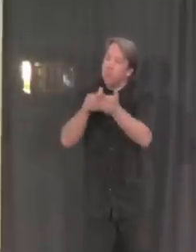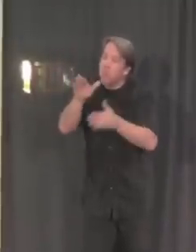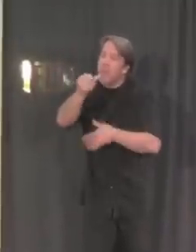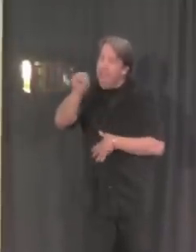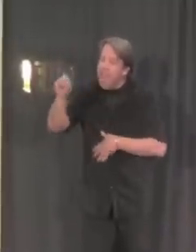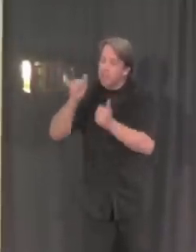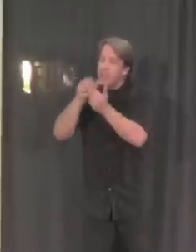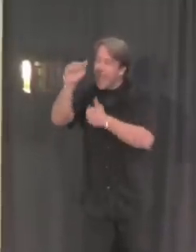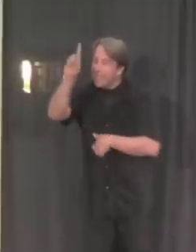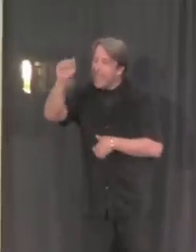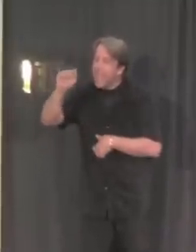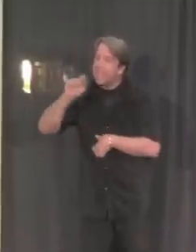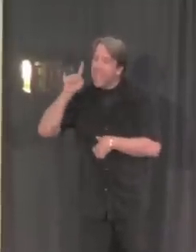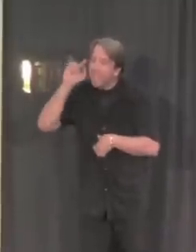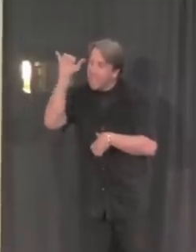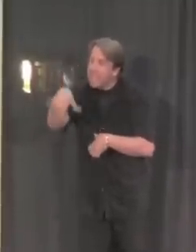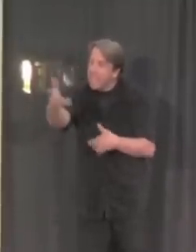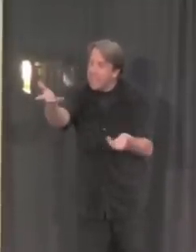D deaf. They will sue your ass at the drop of a hat.